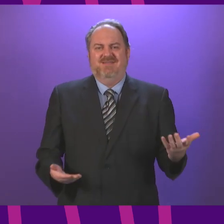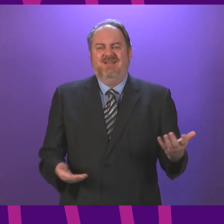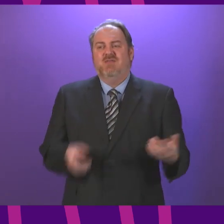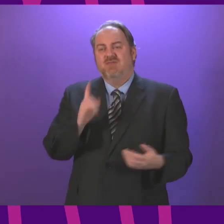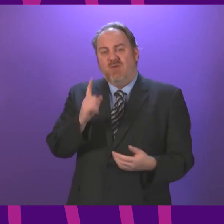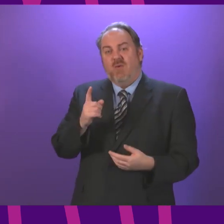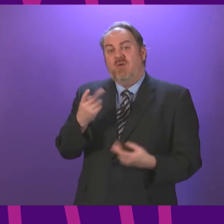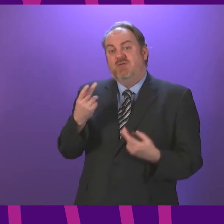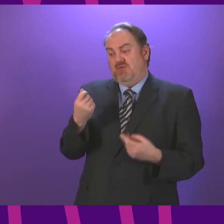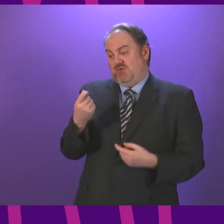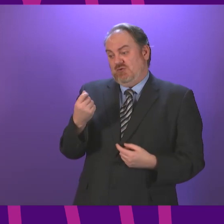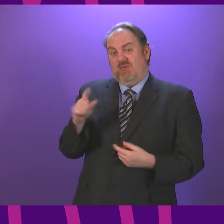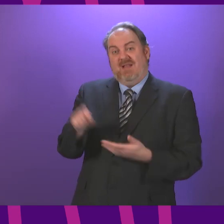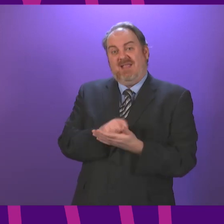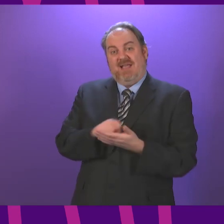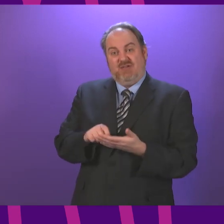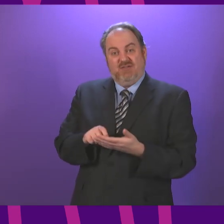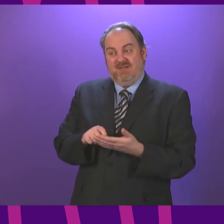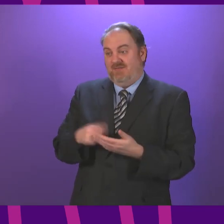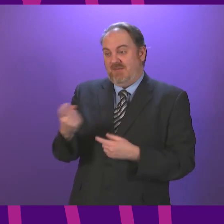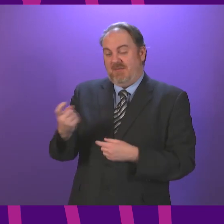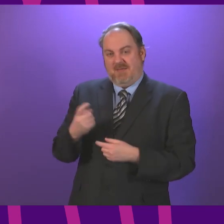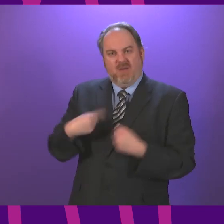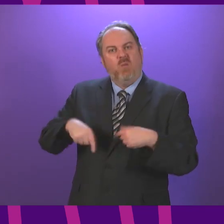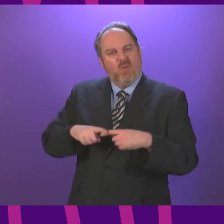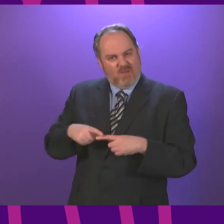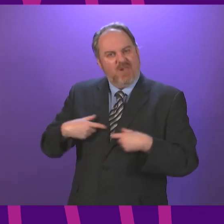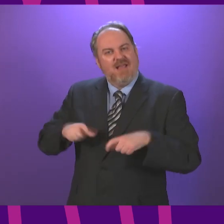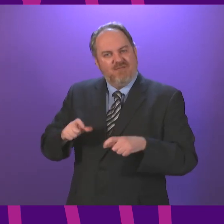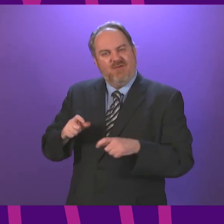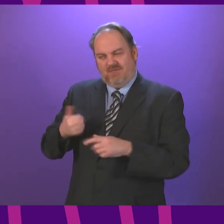few weeks' time. We can continue to deliver for the people of Scotland.